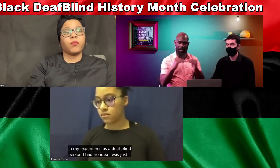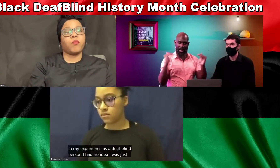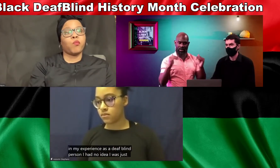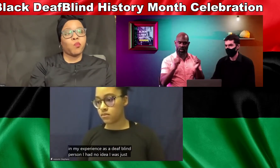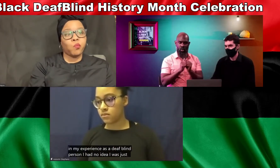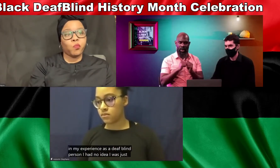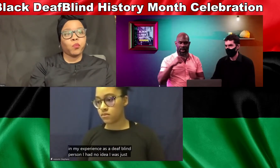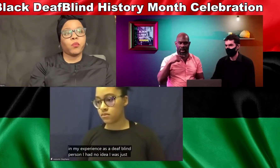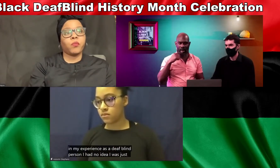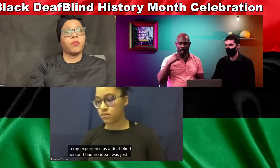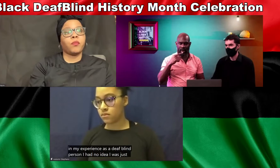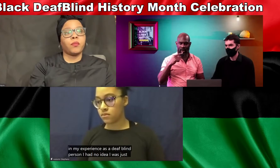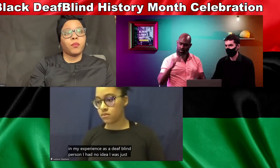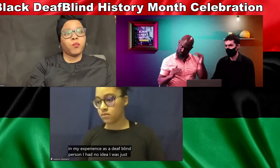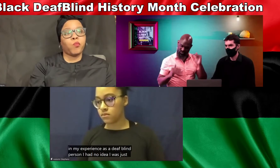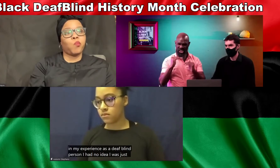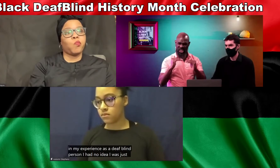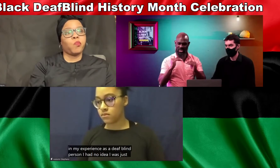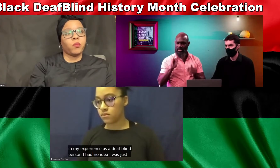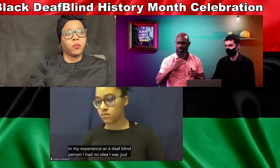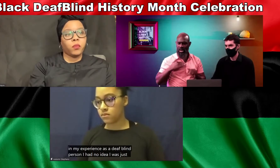school,